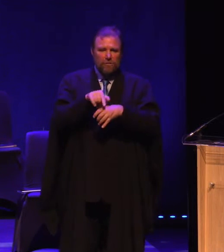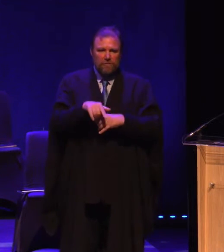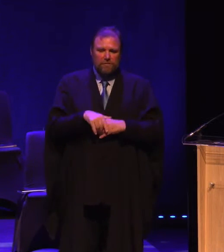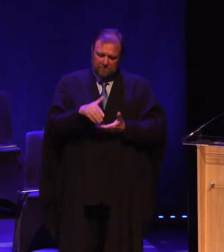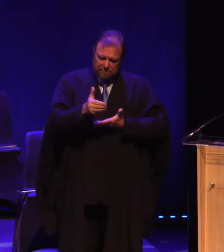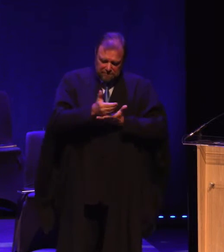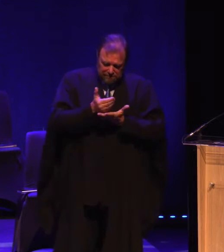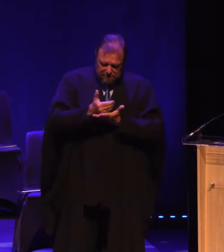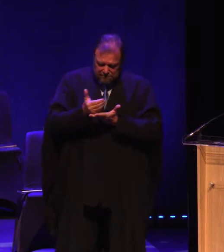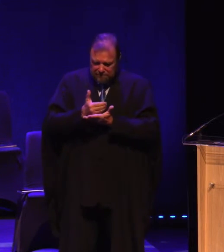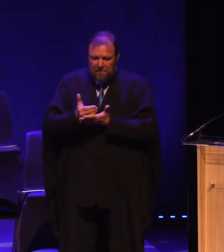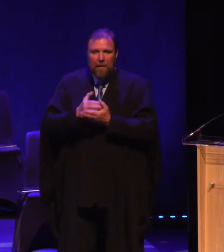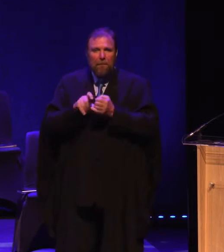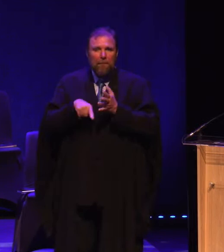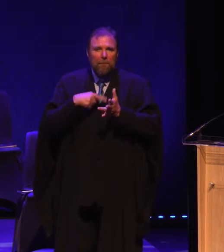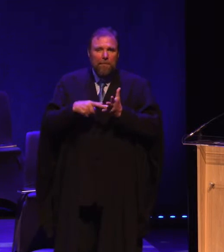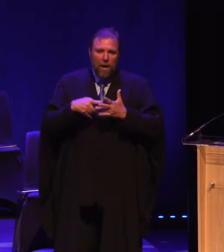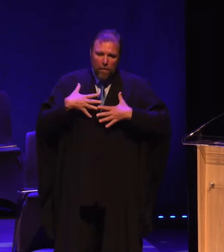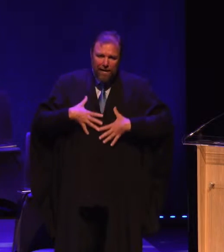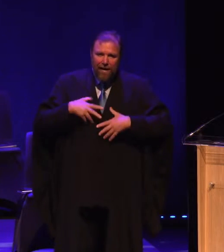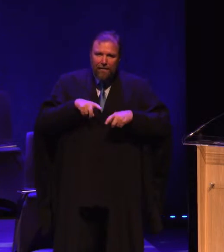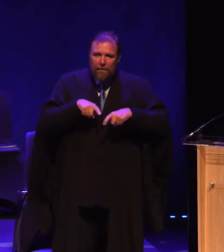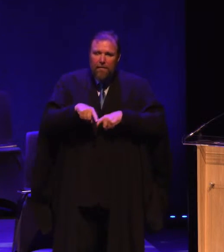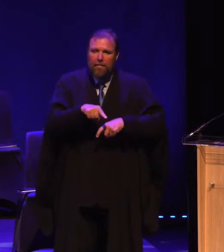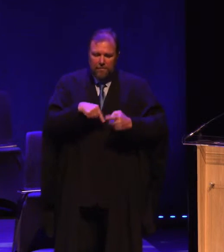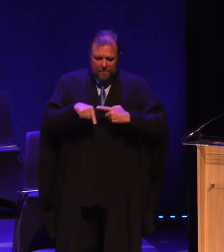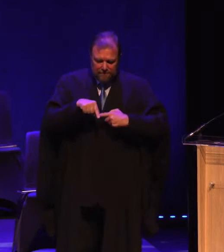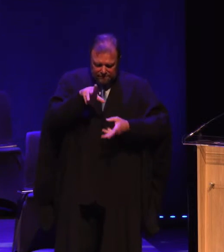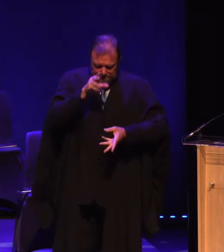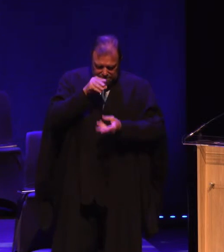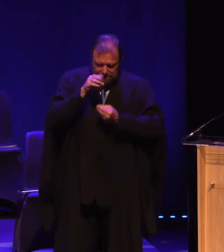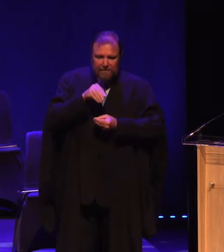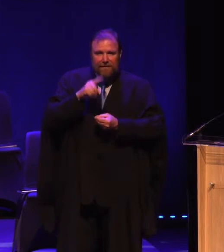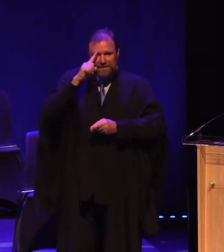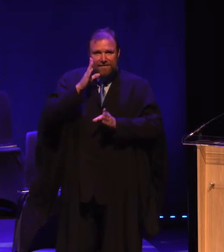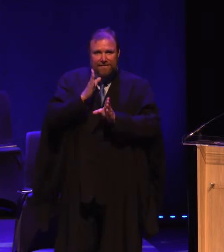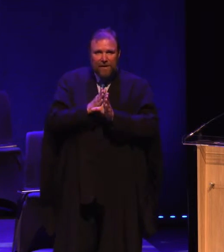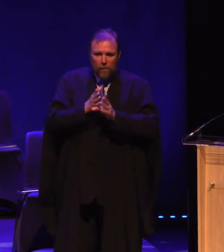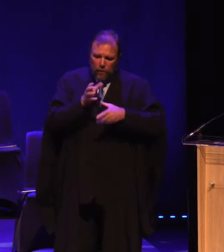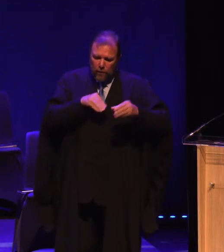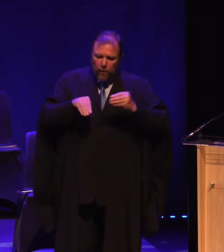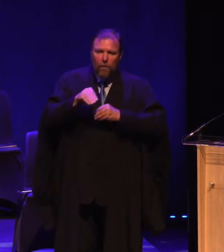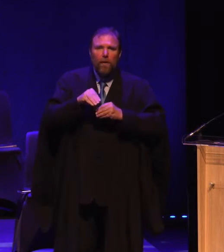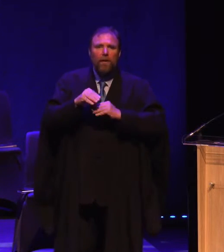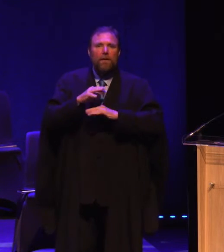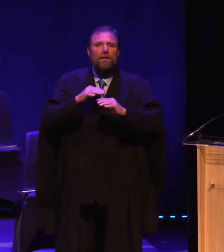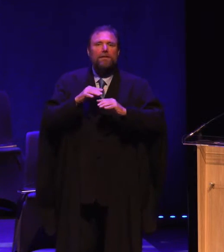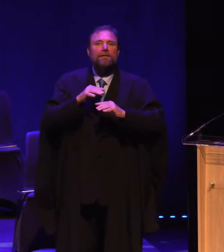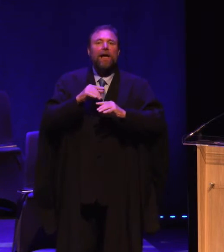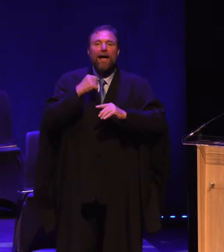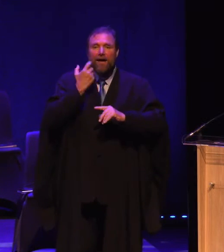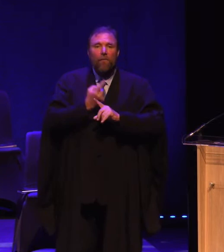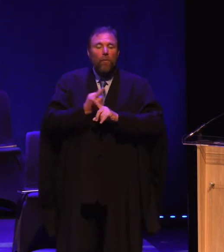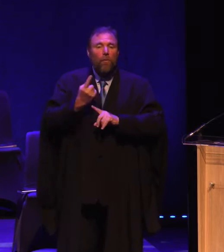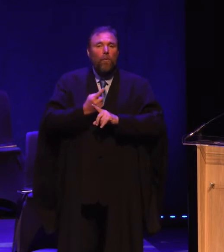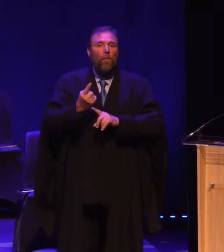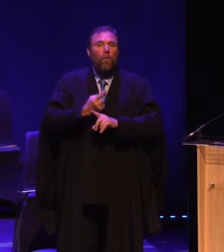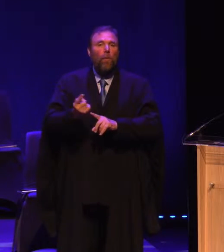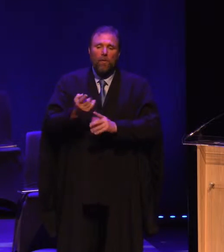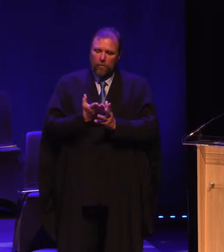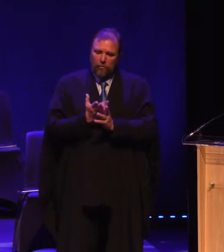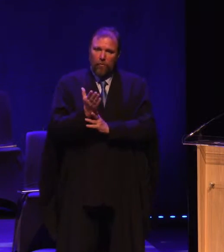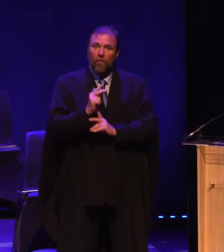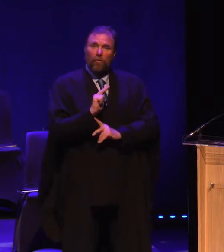collecting a range of biomechanical and psychological data from long-term injured players on a weekly basis over the course of three